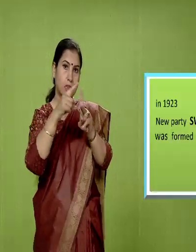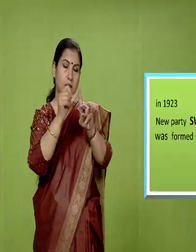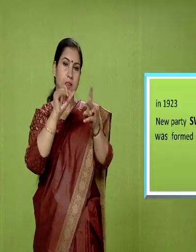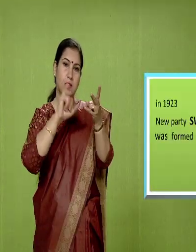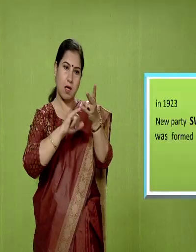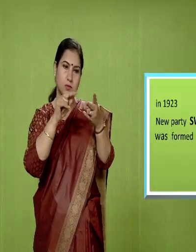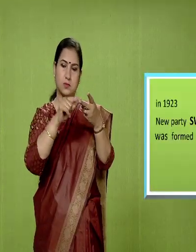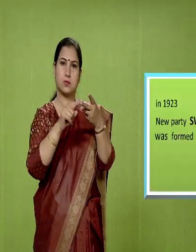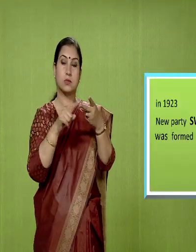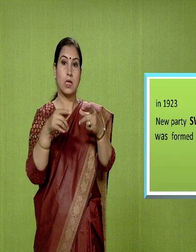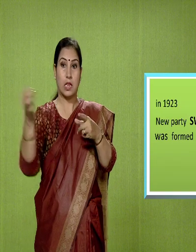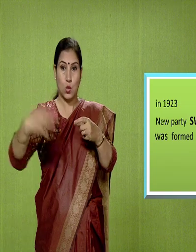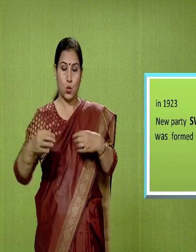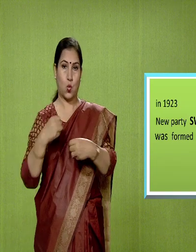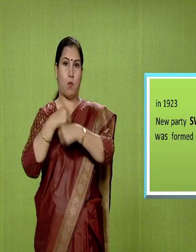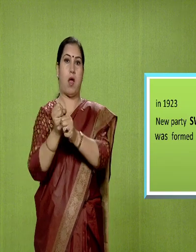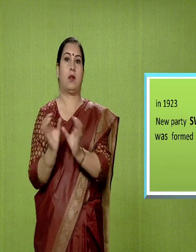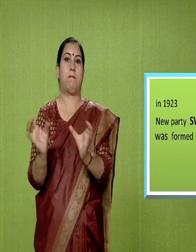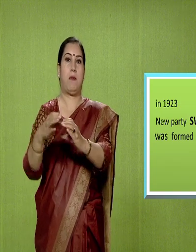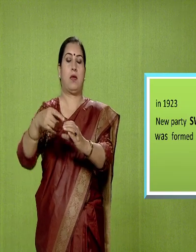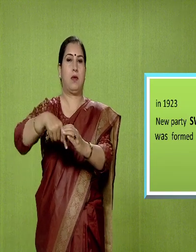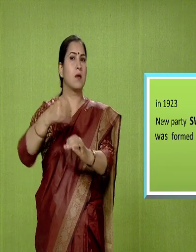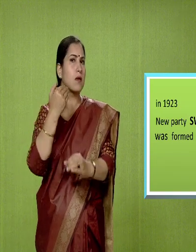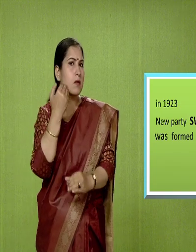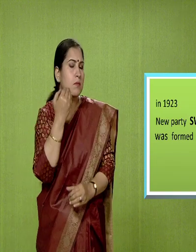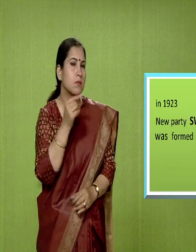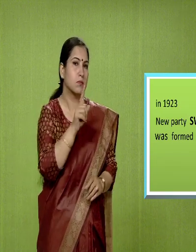they formed a new party in the year 1923,